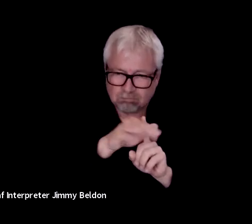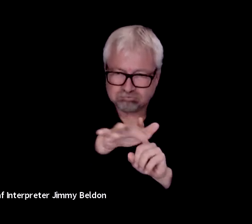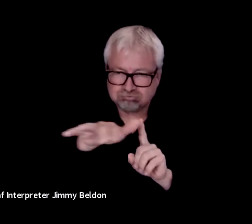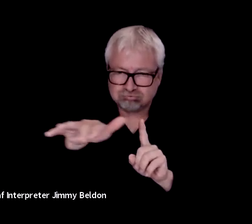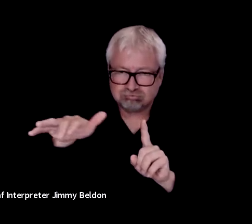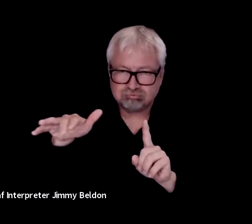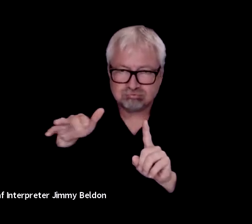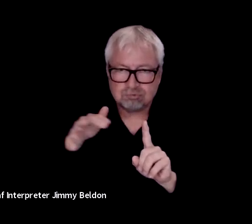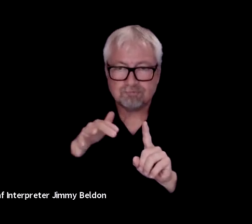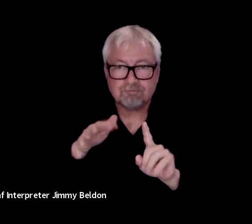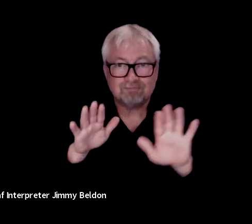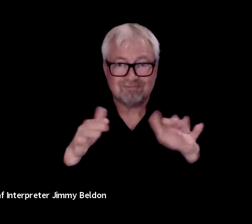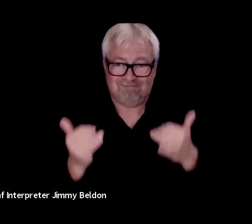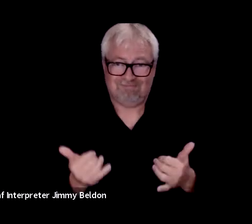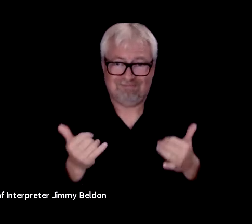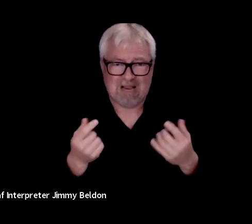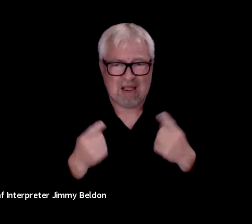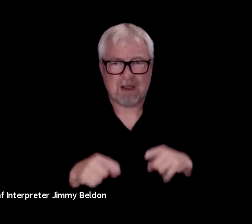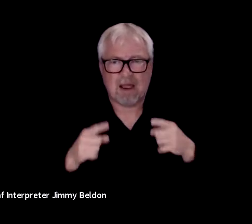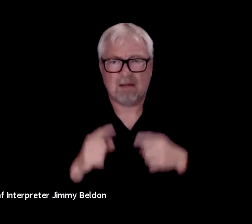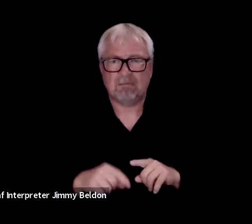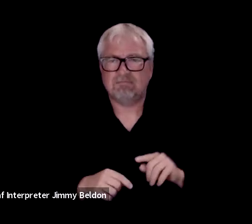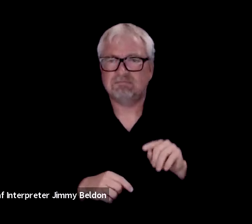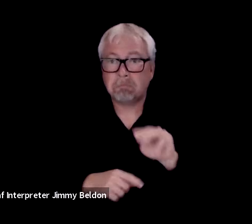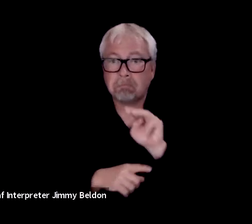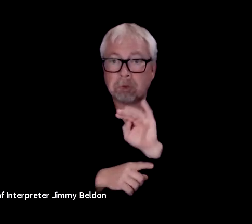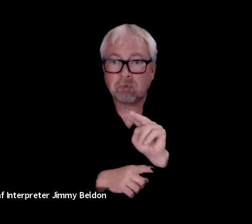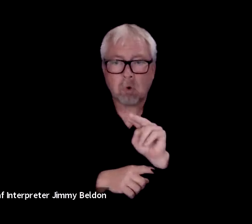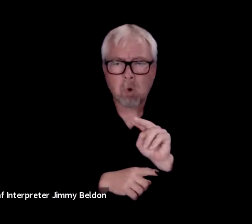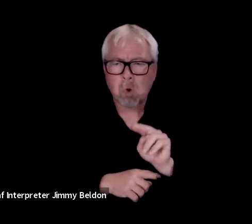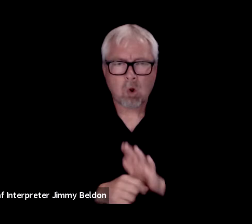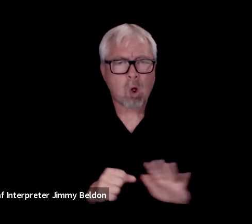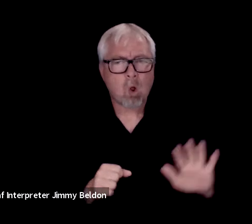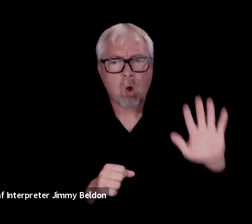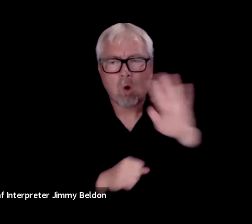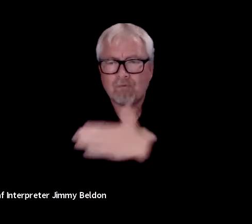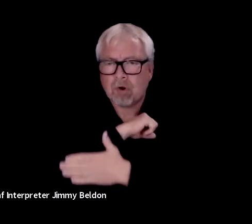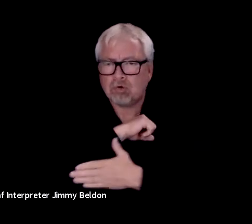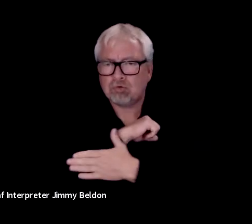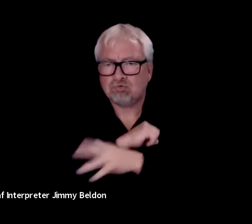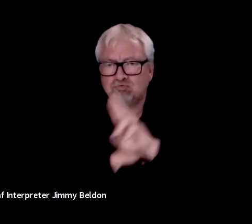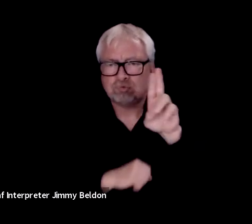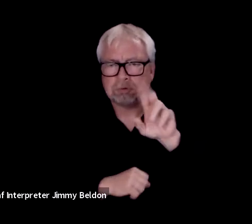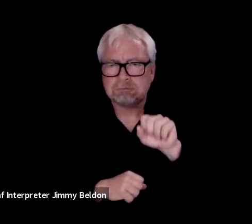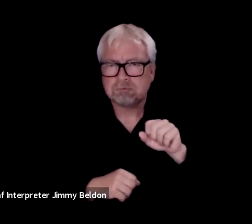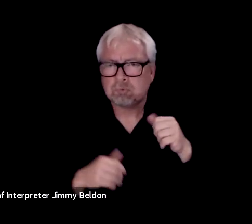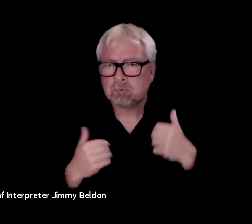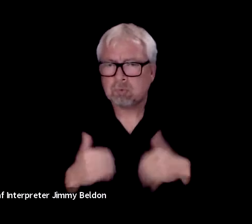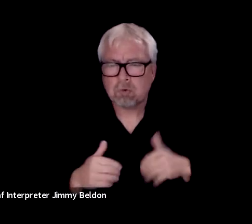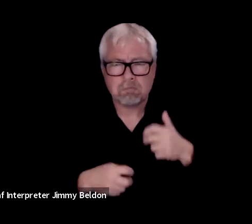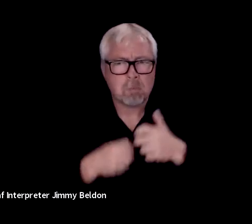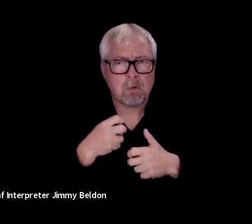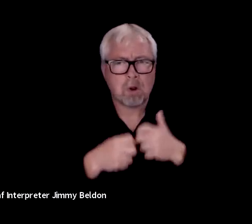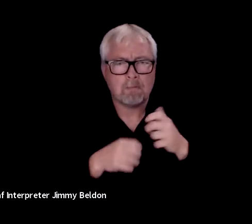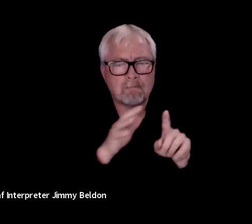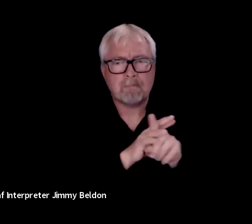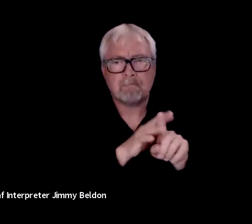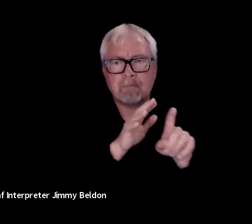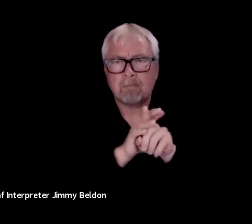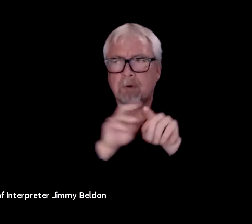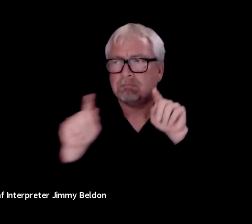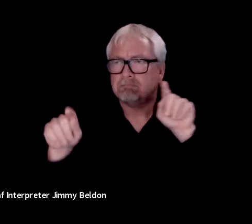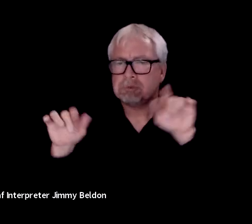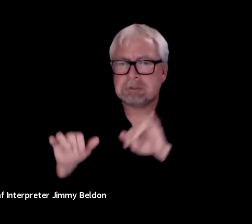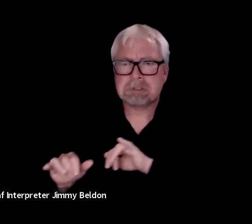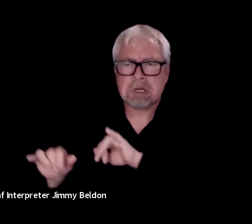is pretty remarkable how this is a shared problem across the country. We need to understand that this